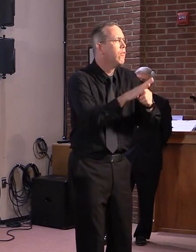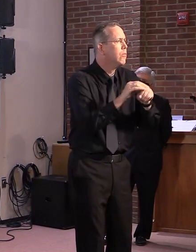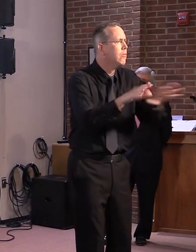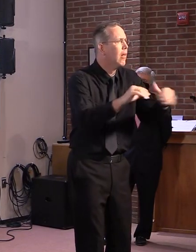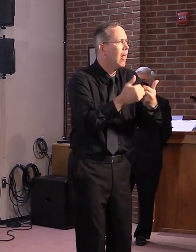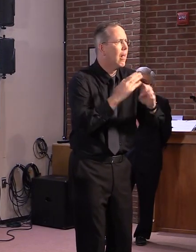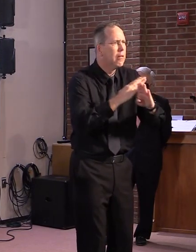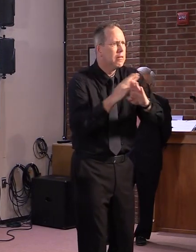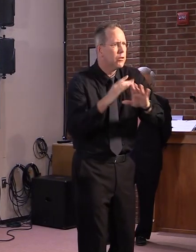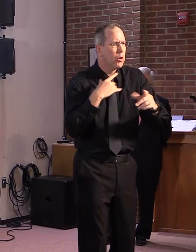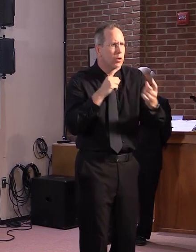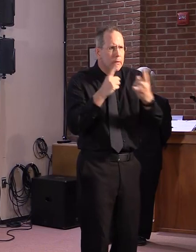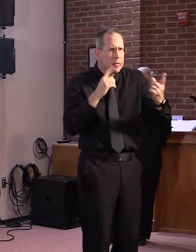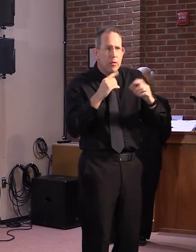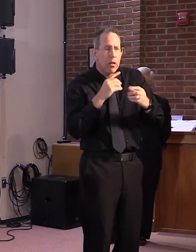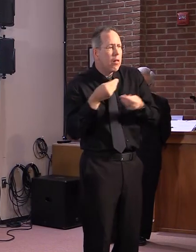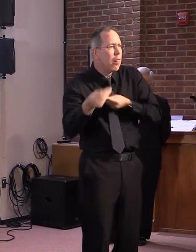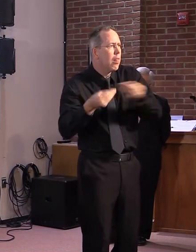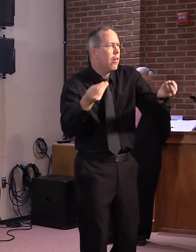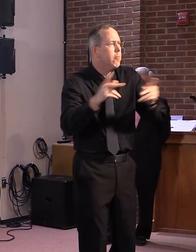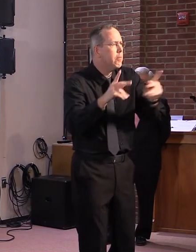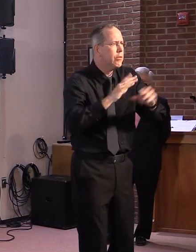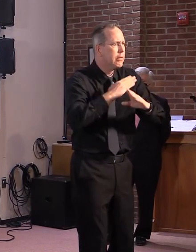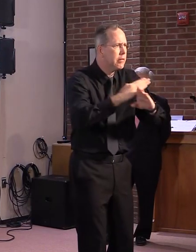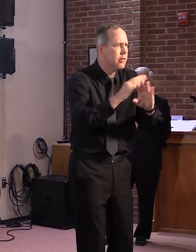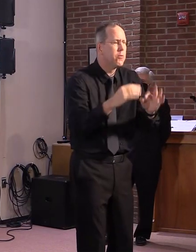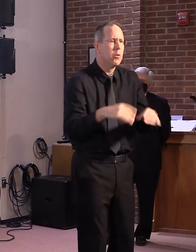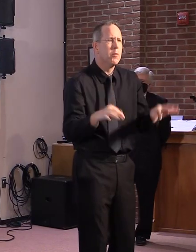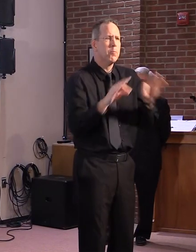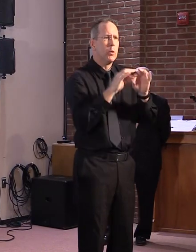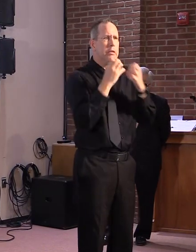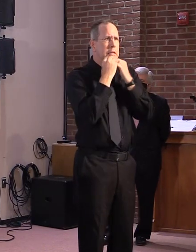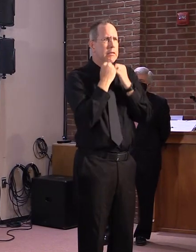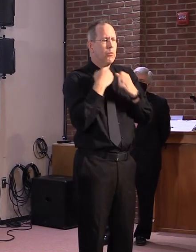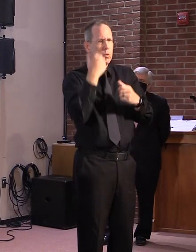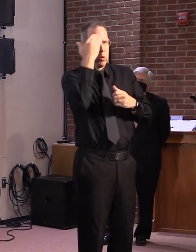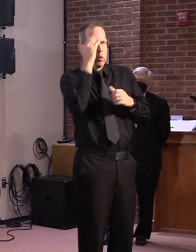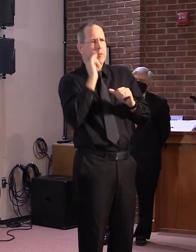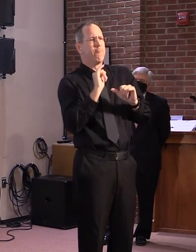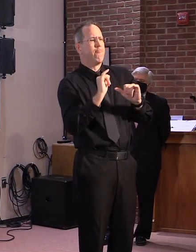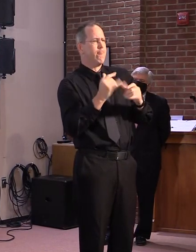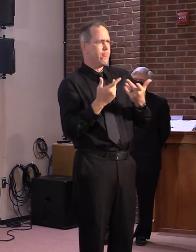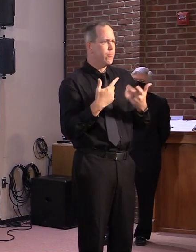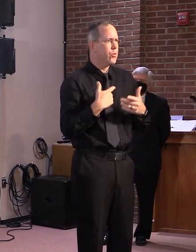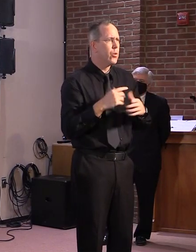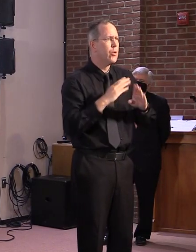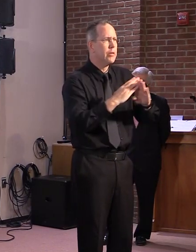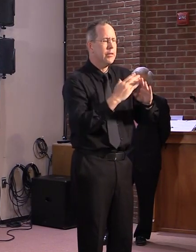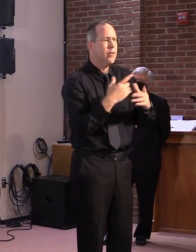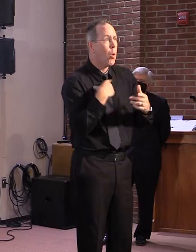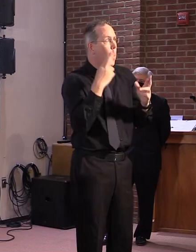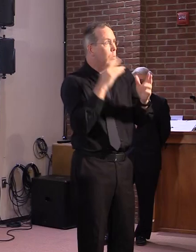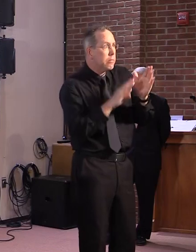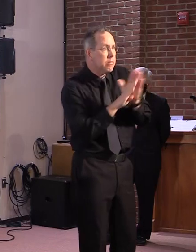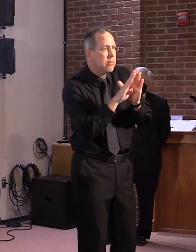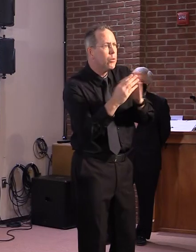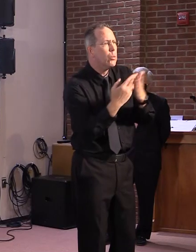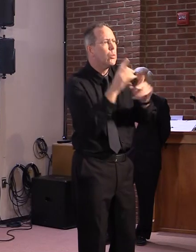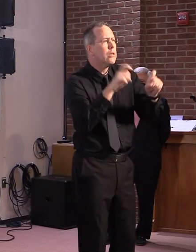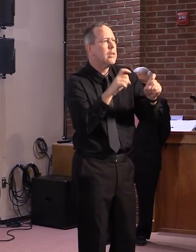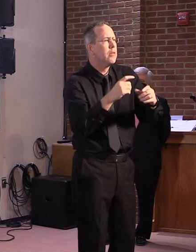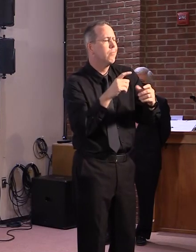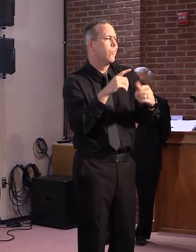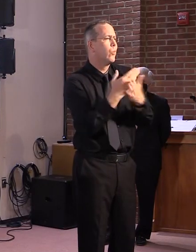vaccine is developed. Each of these things show why we've been able to slowly reopen and lift